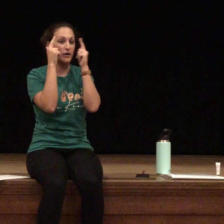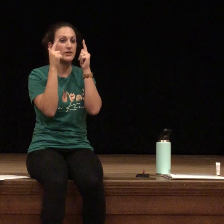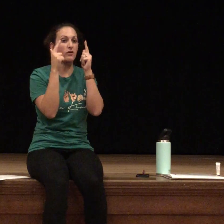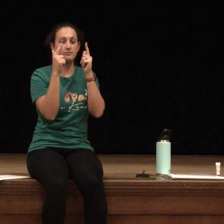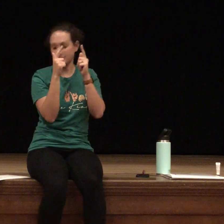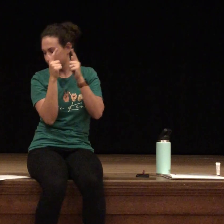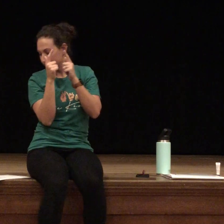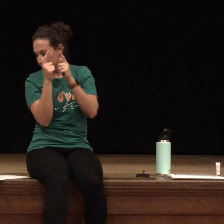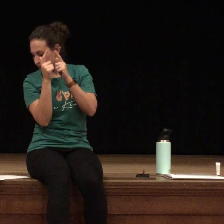down.